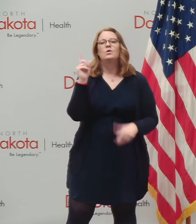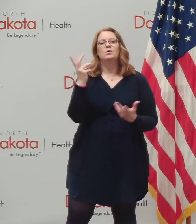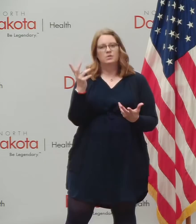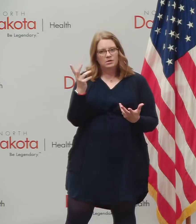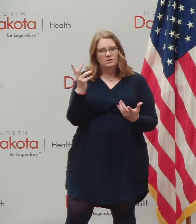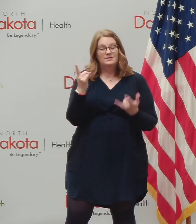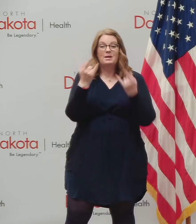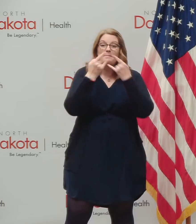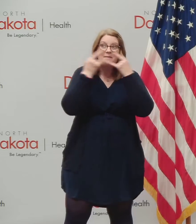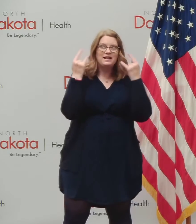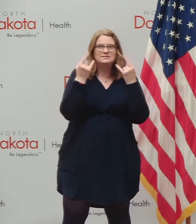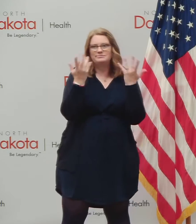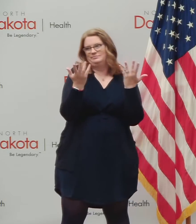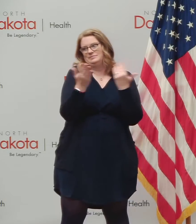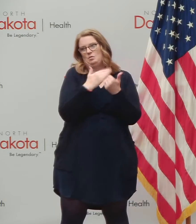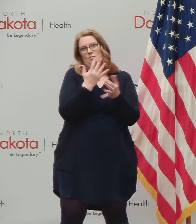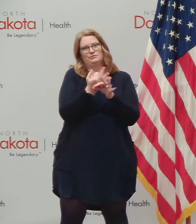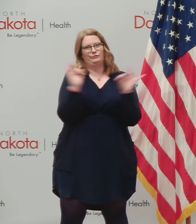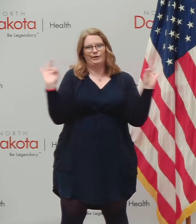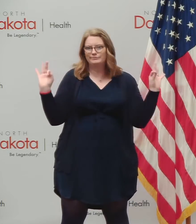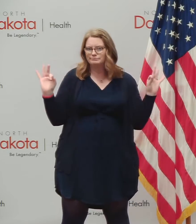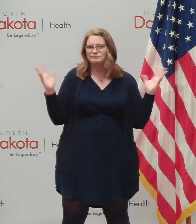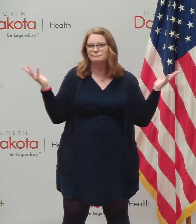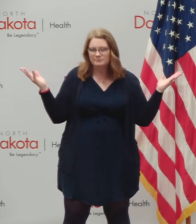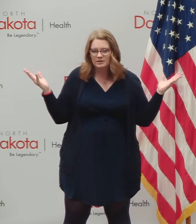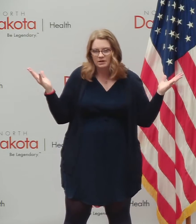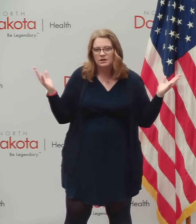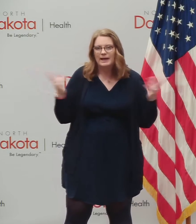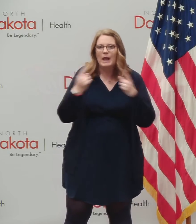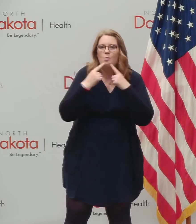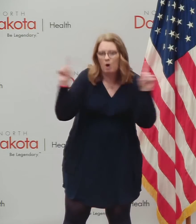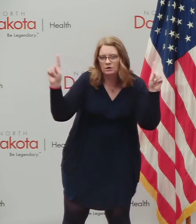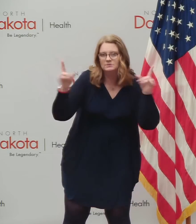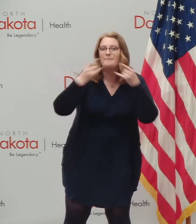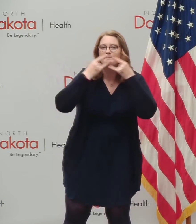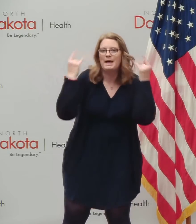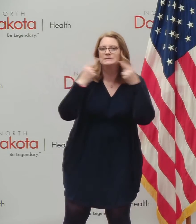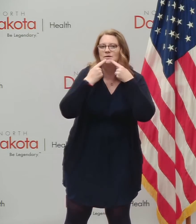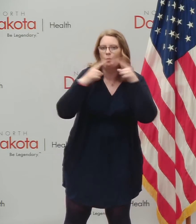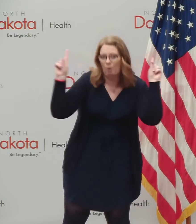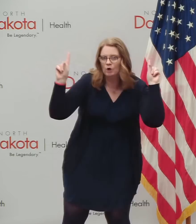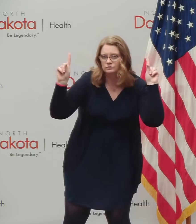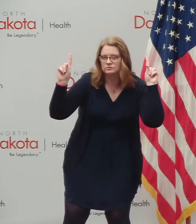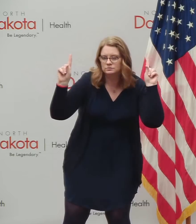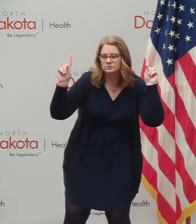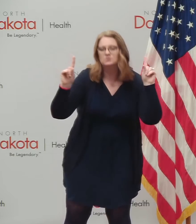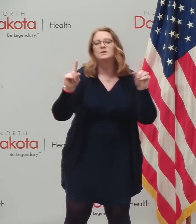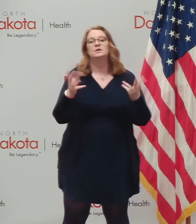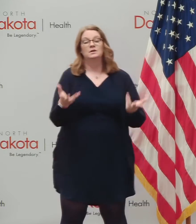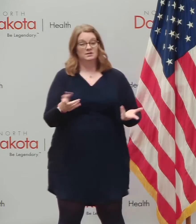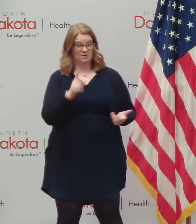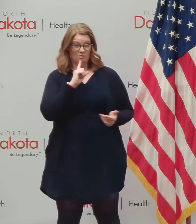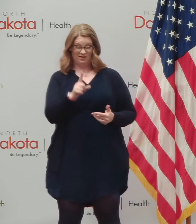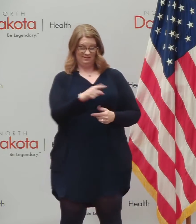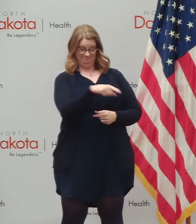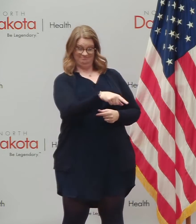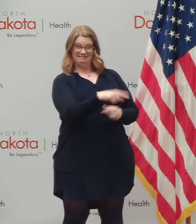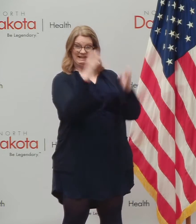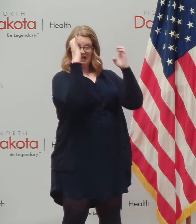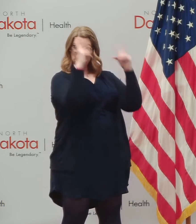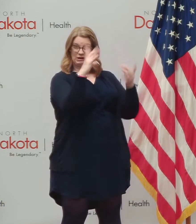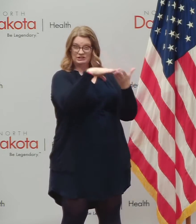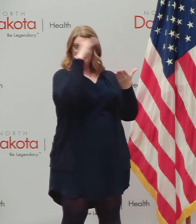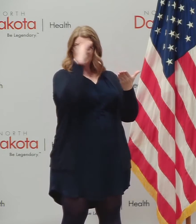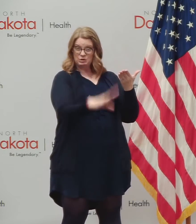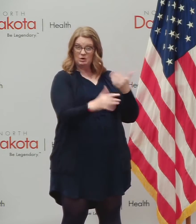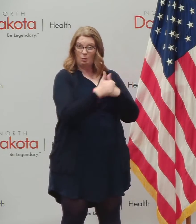Masking is virtually free. Also, we know that works, it slows the spread. So are we willing to risk the education of our students?